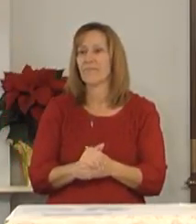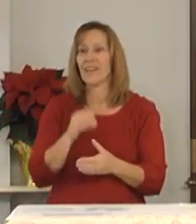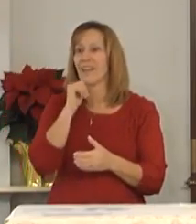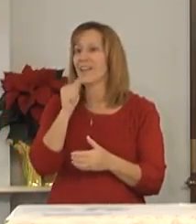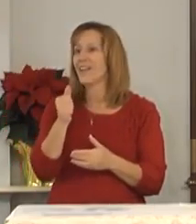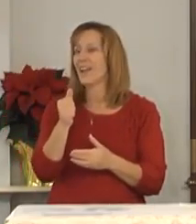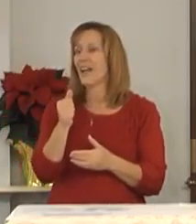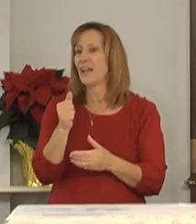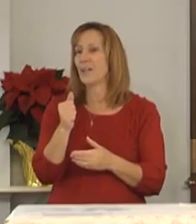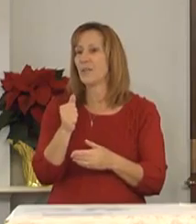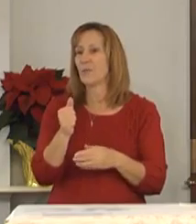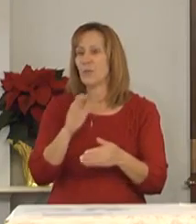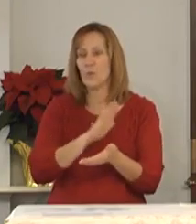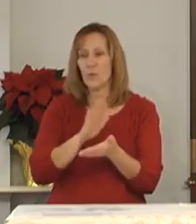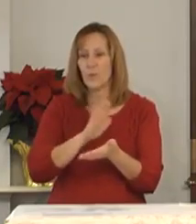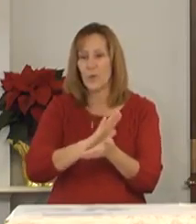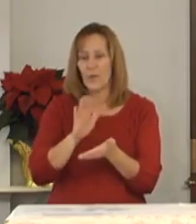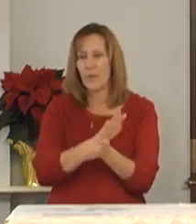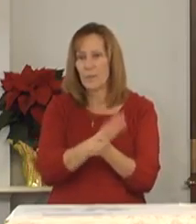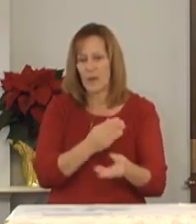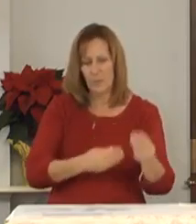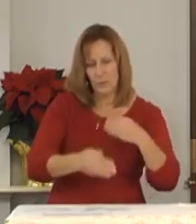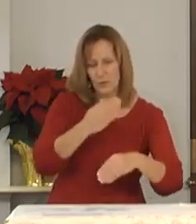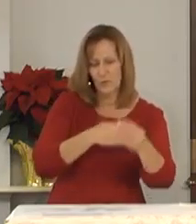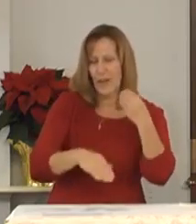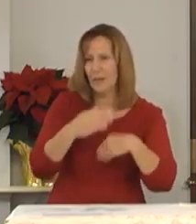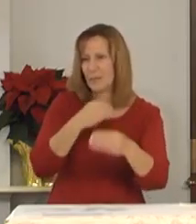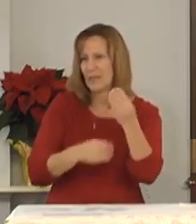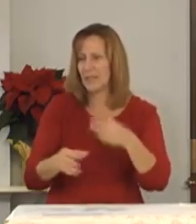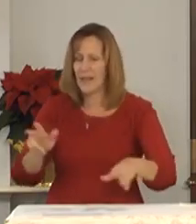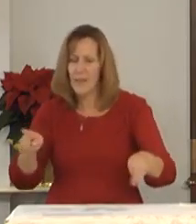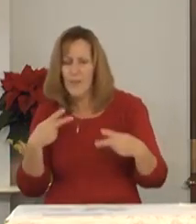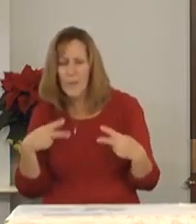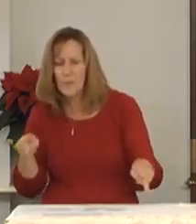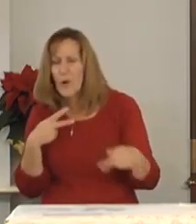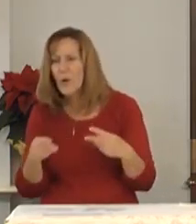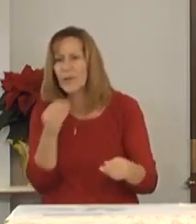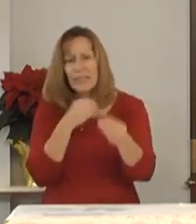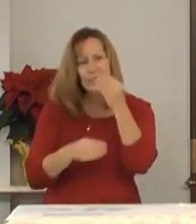not through wrappings and parties and sumptuous feasts,